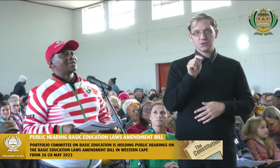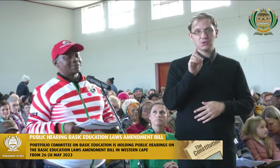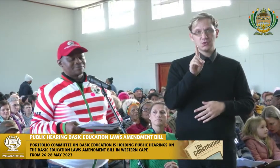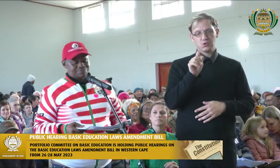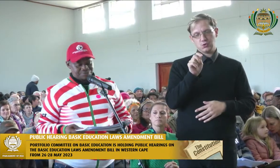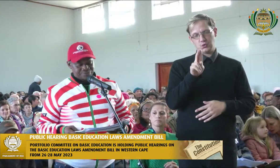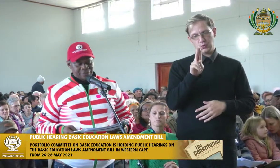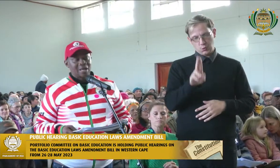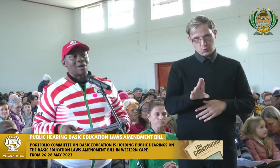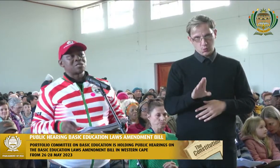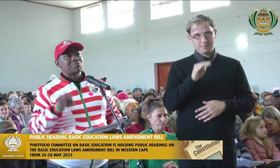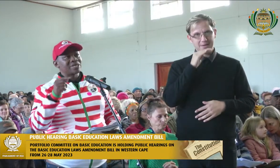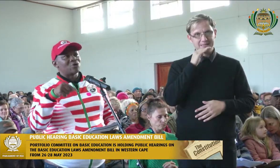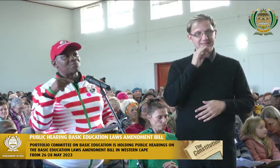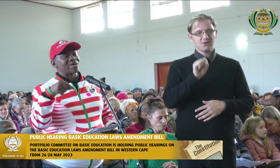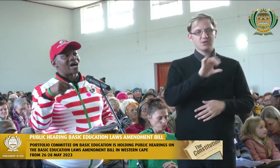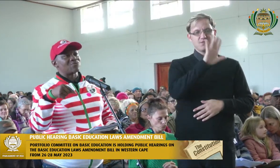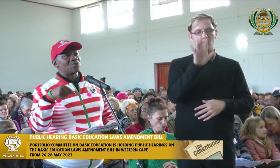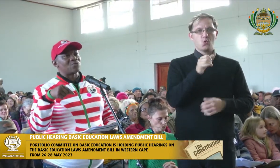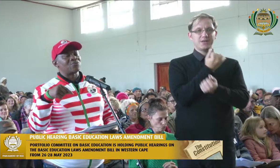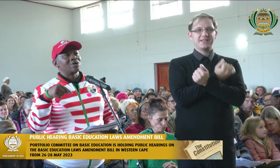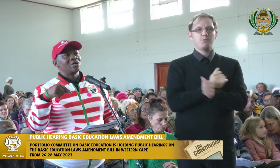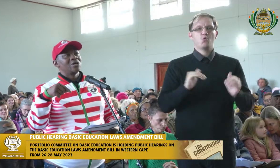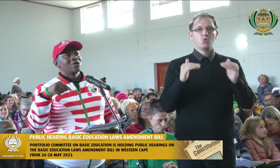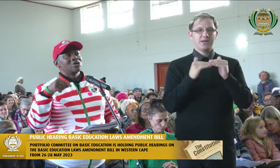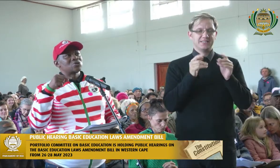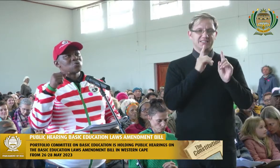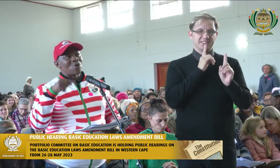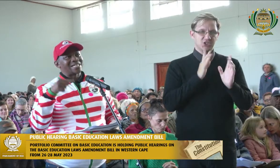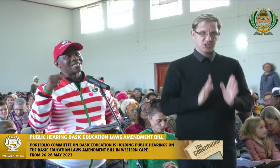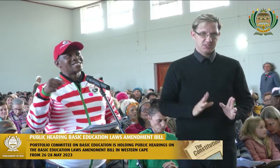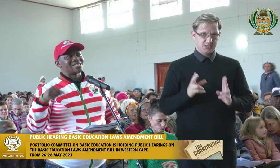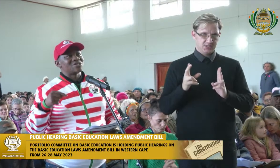Union. I'm speaking on behalf of